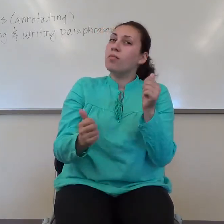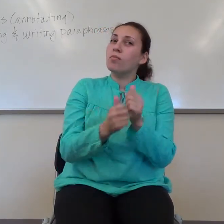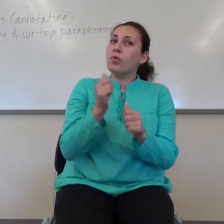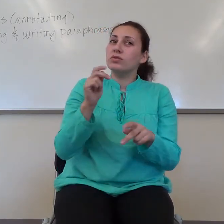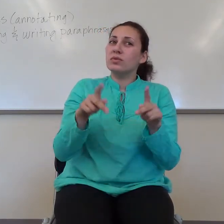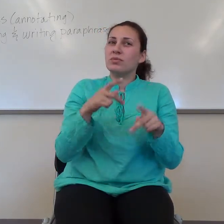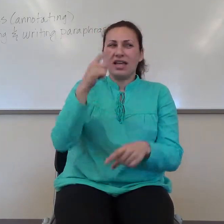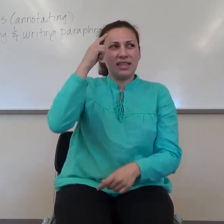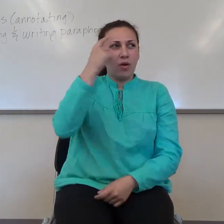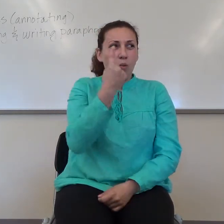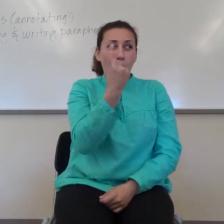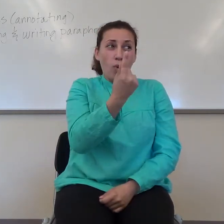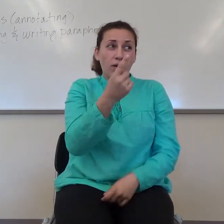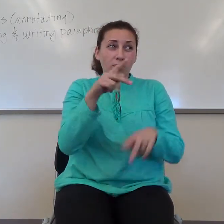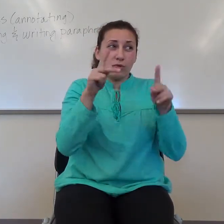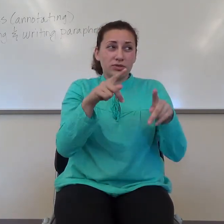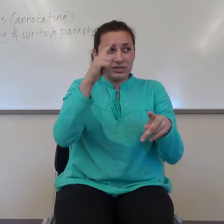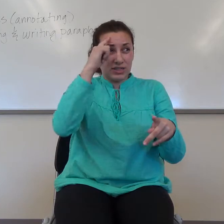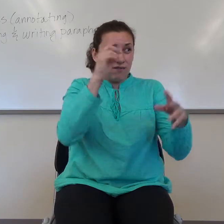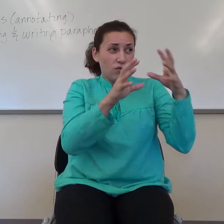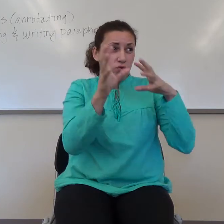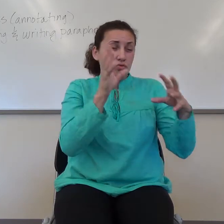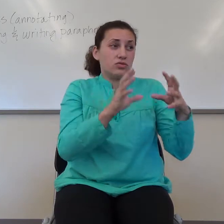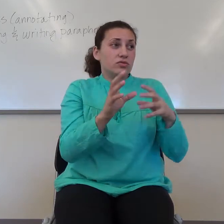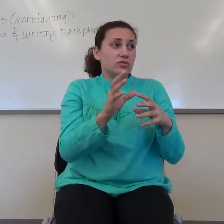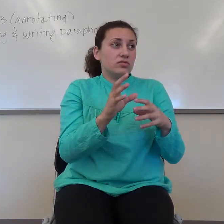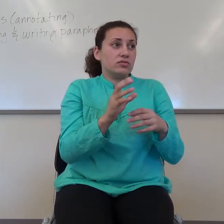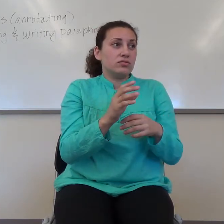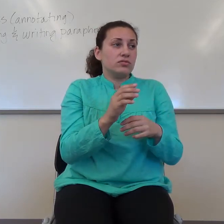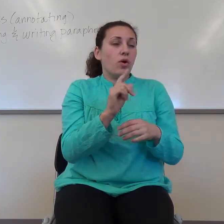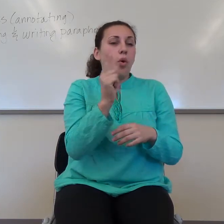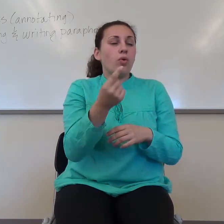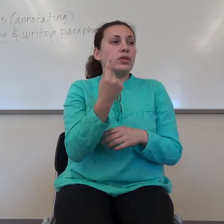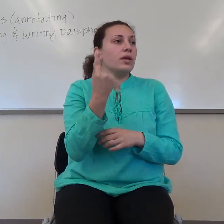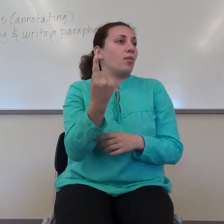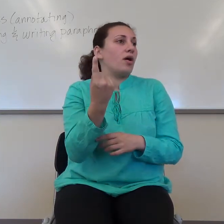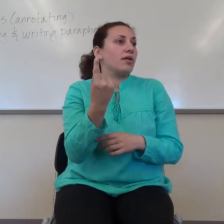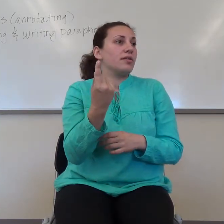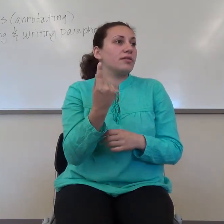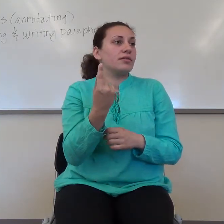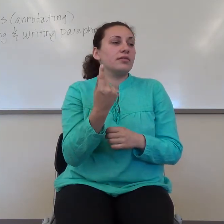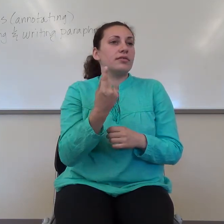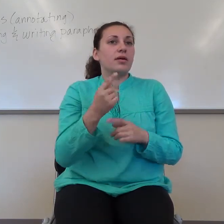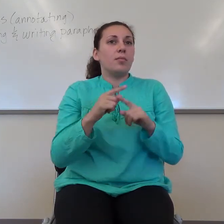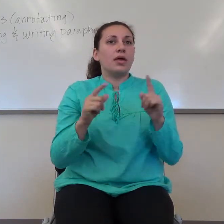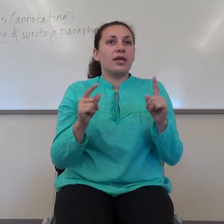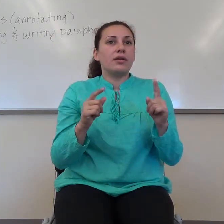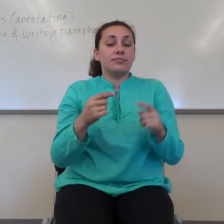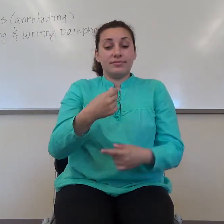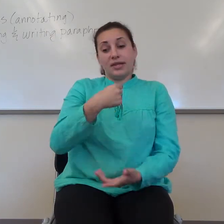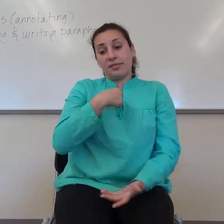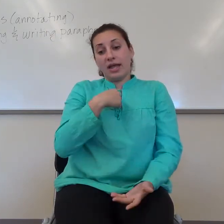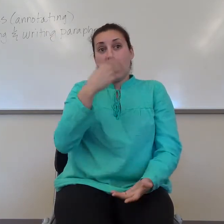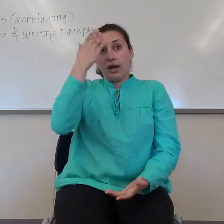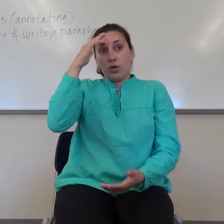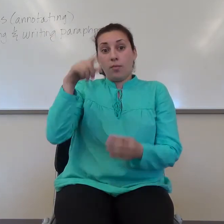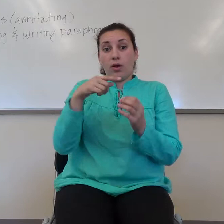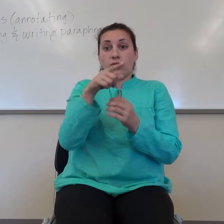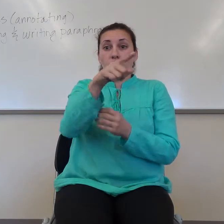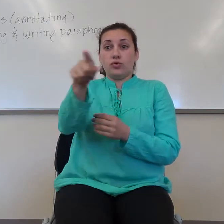one person got mixed up on this. And here's the other thing, you at least I don't know about you guys, when I look at